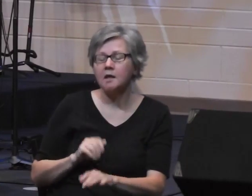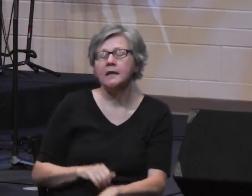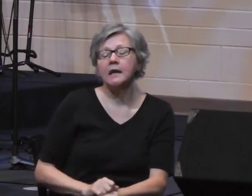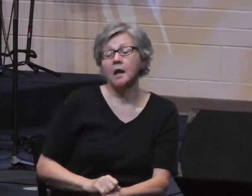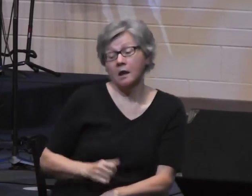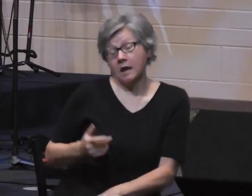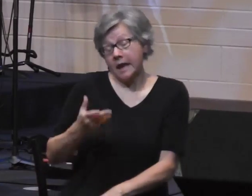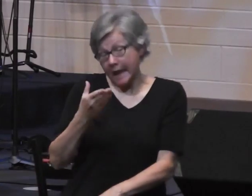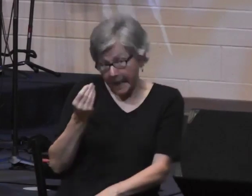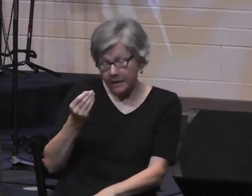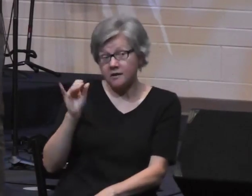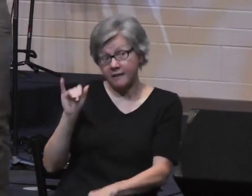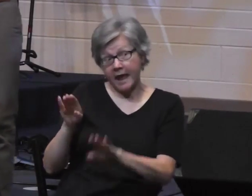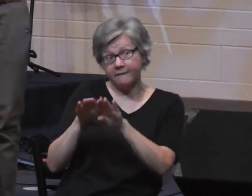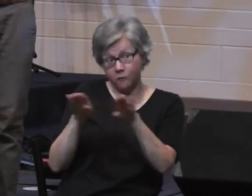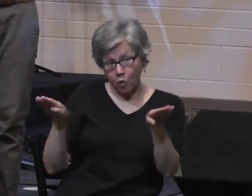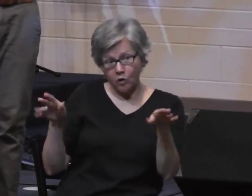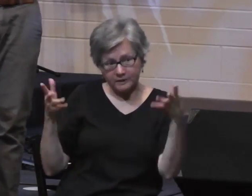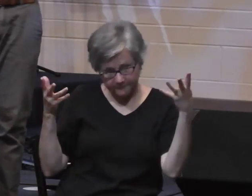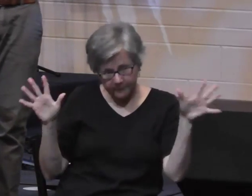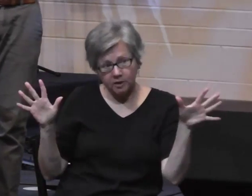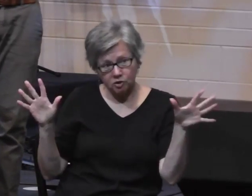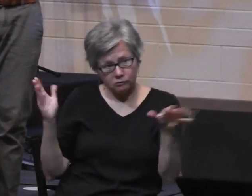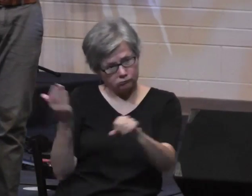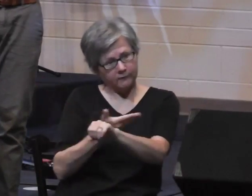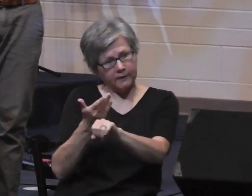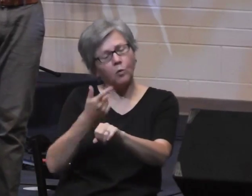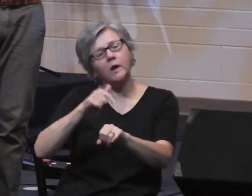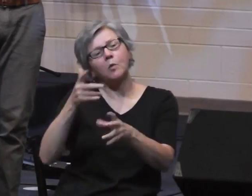if it's okay, on that floor, once it's complete, we'd just like to have